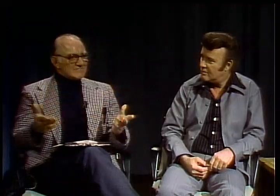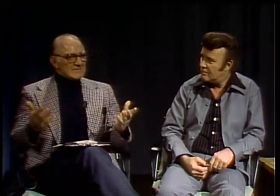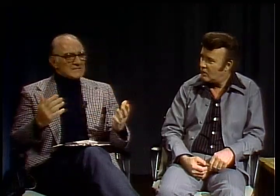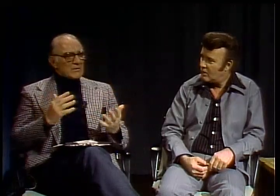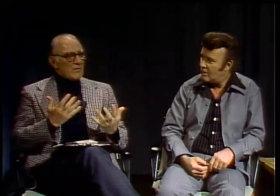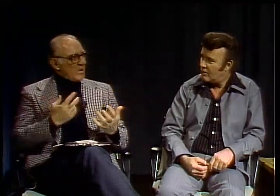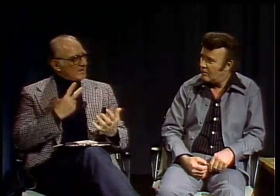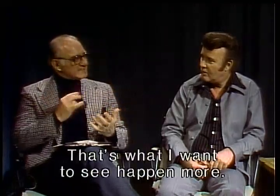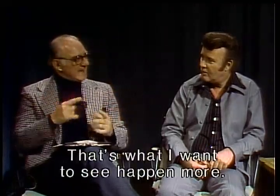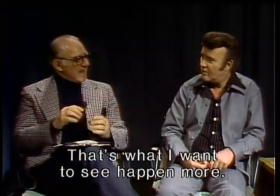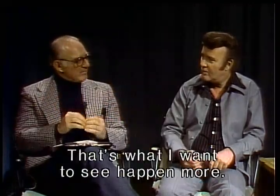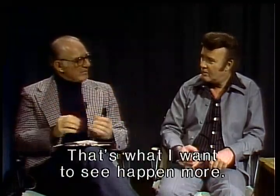That's what we want to see happen more.